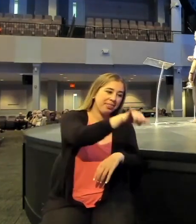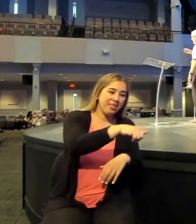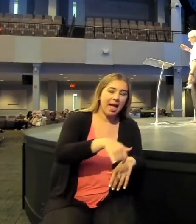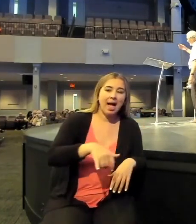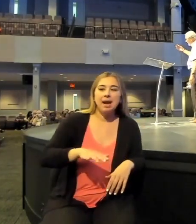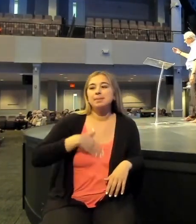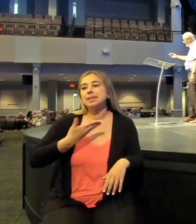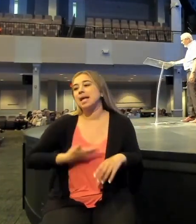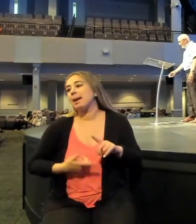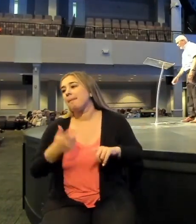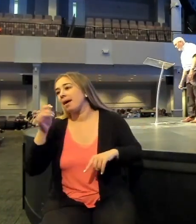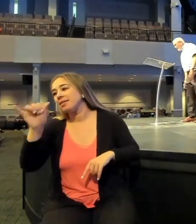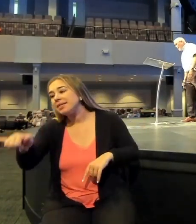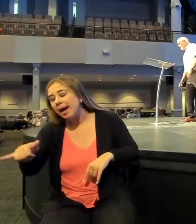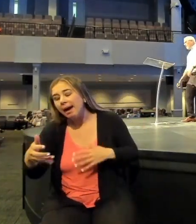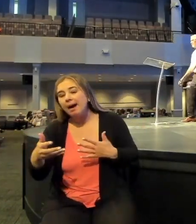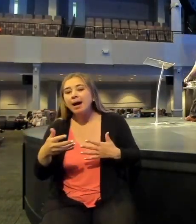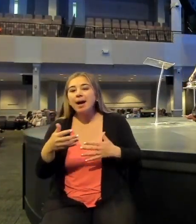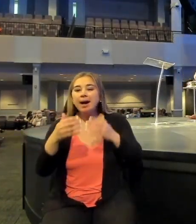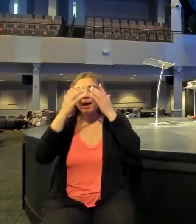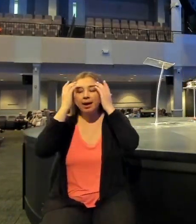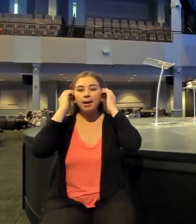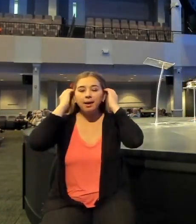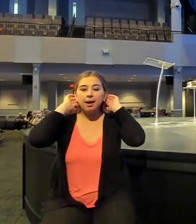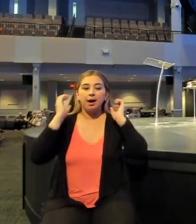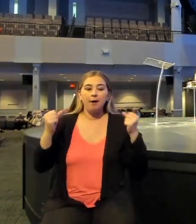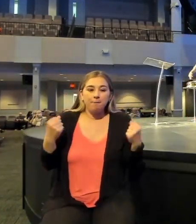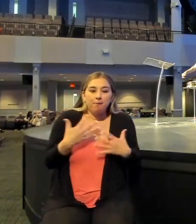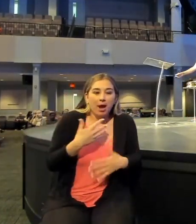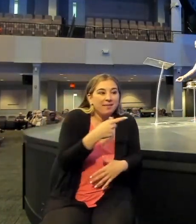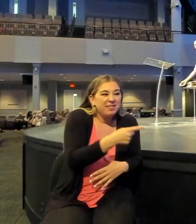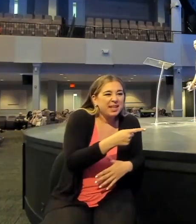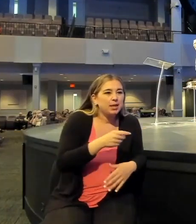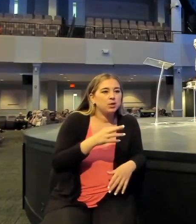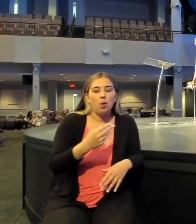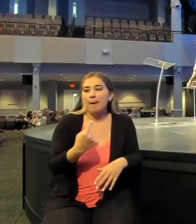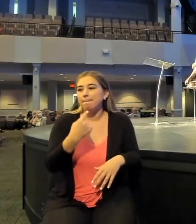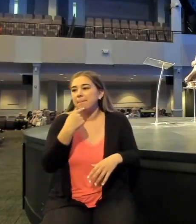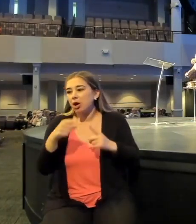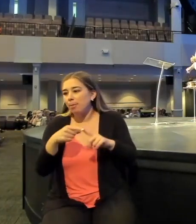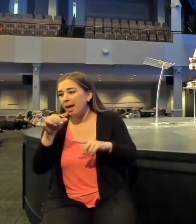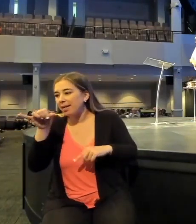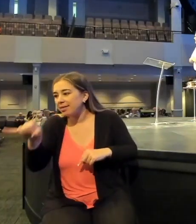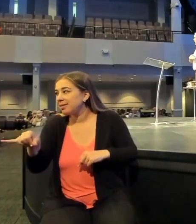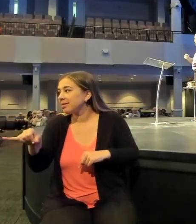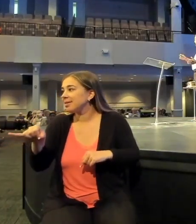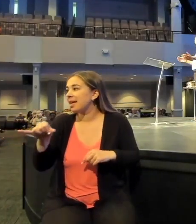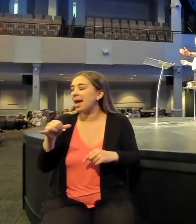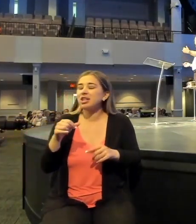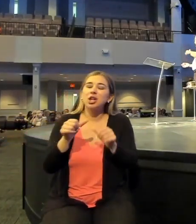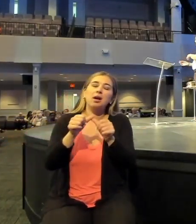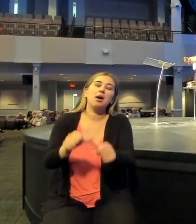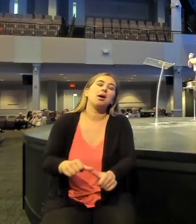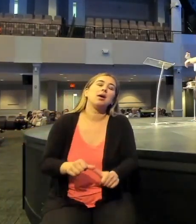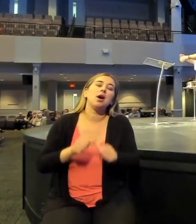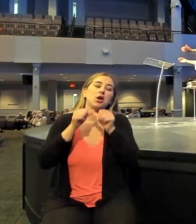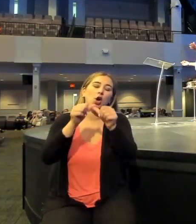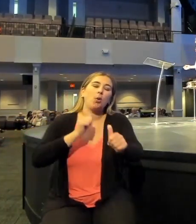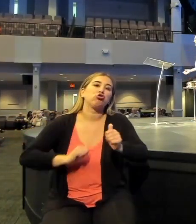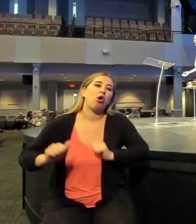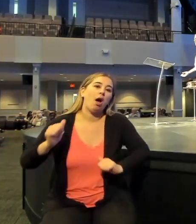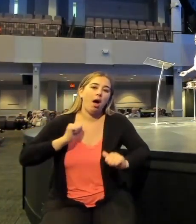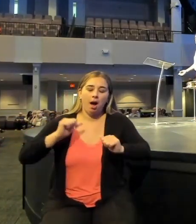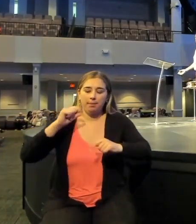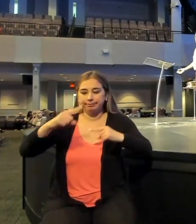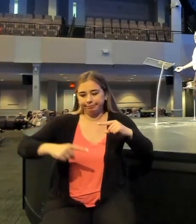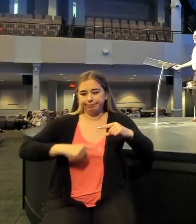being upset about that and being afraid of this and being bitter about that. And it's just an ongoing drama of something